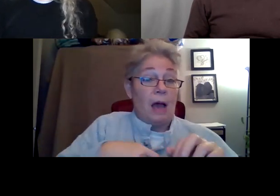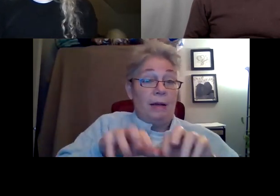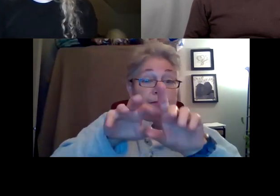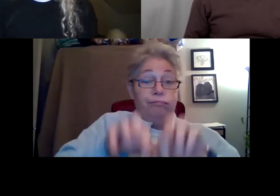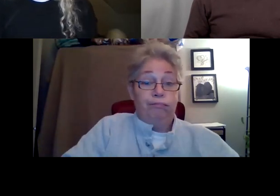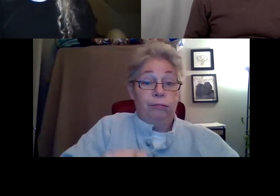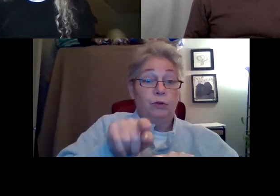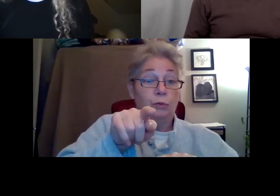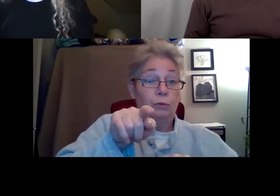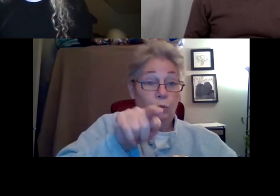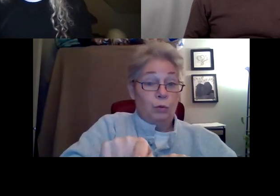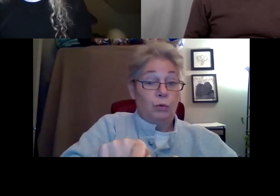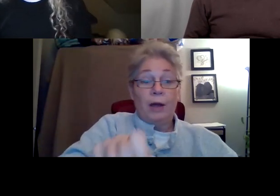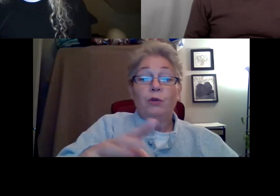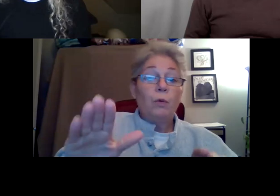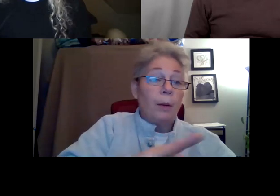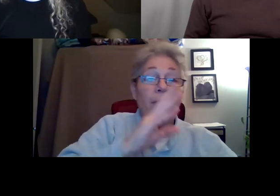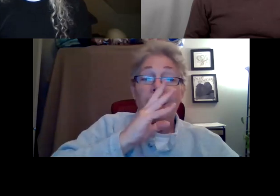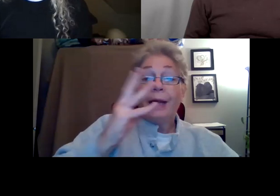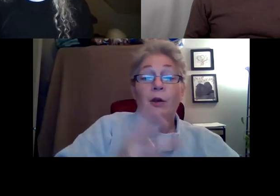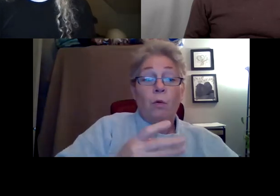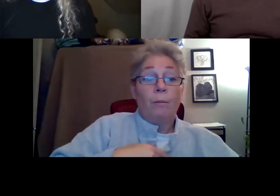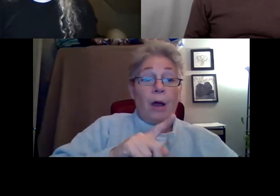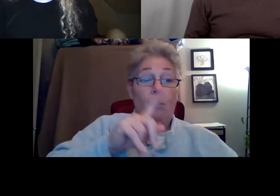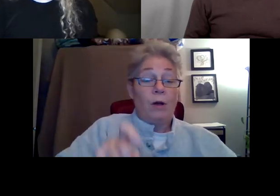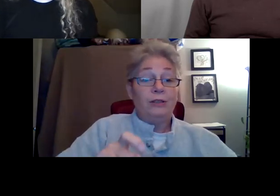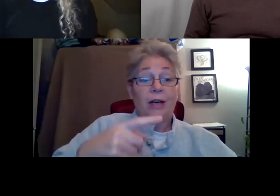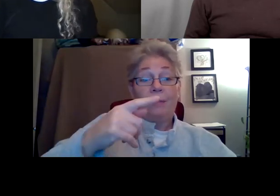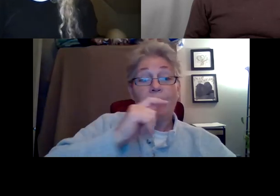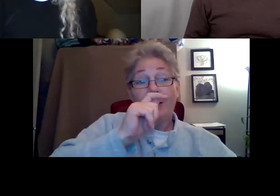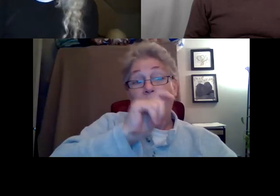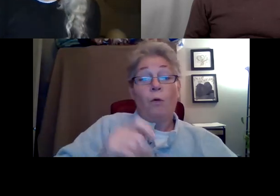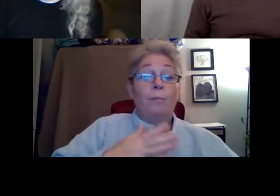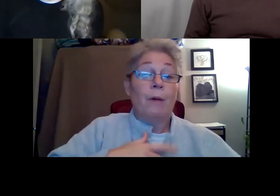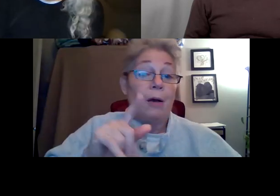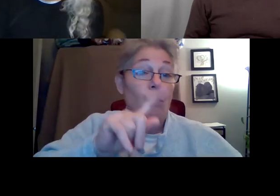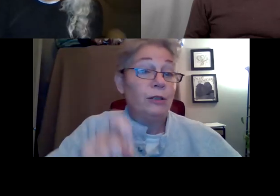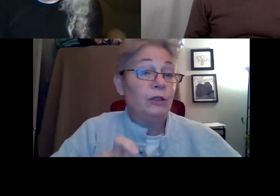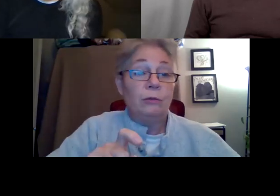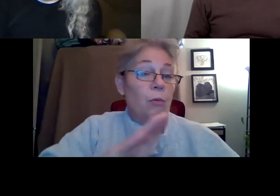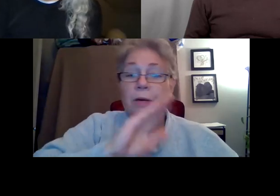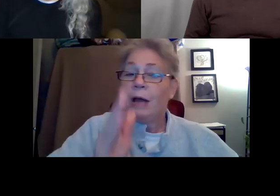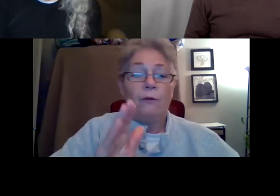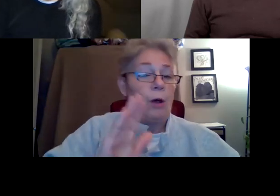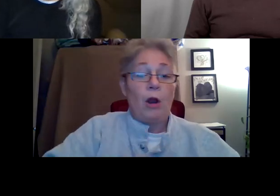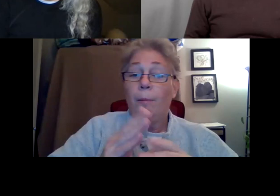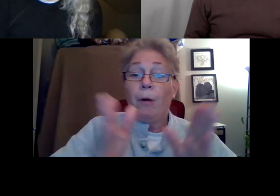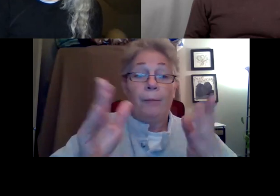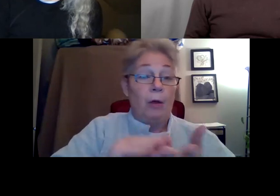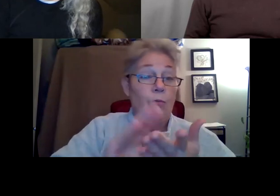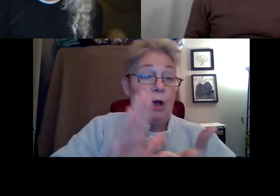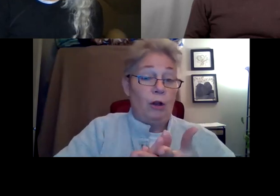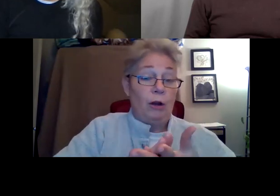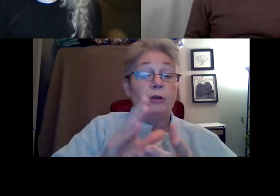meeting, there was a question that I typed up to you and I felt like you completely ignored my question. Therefore,